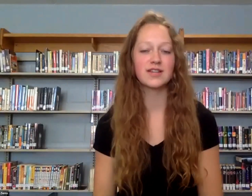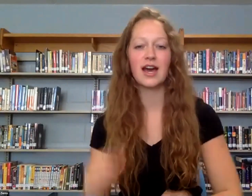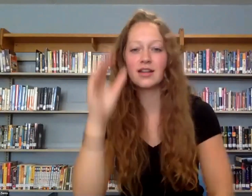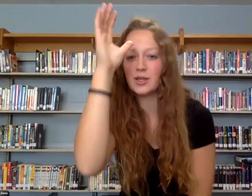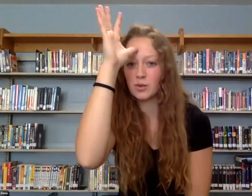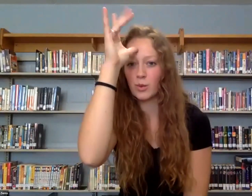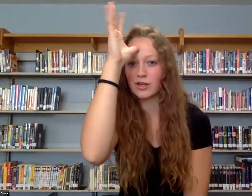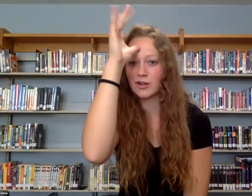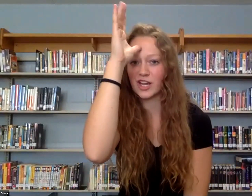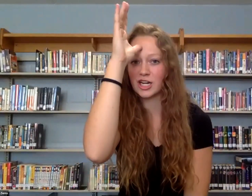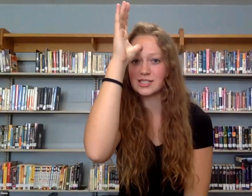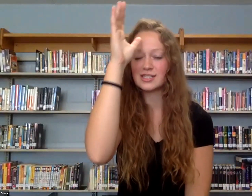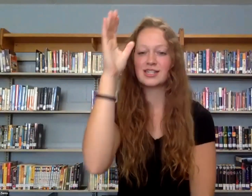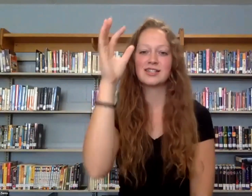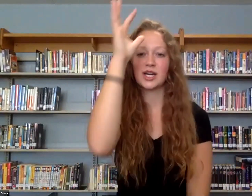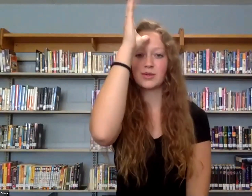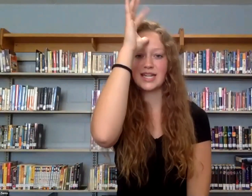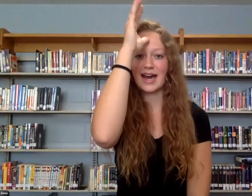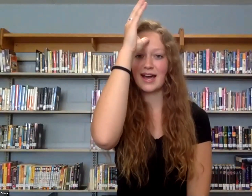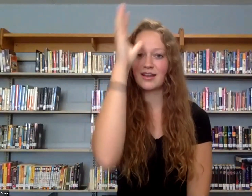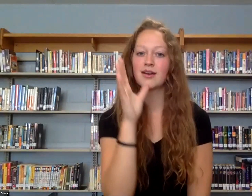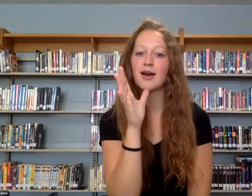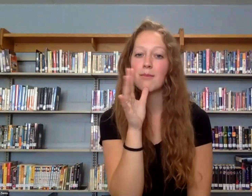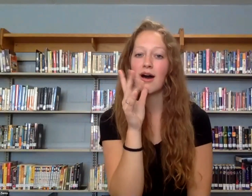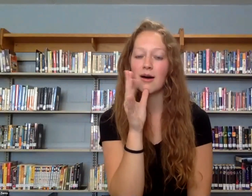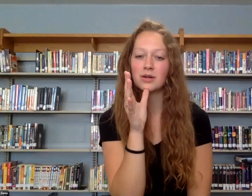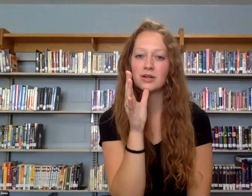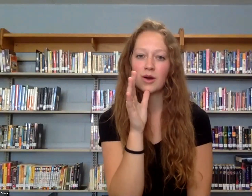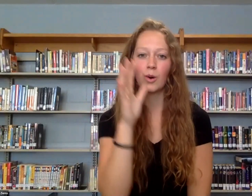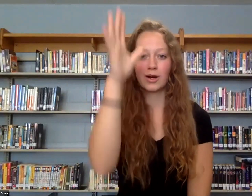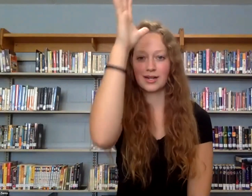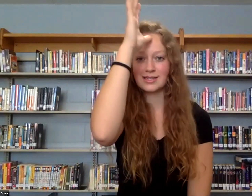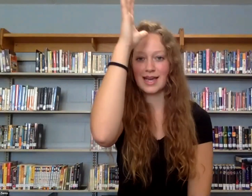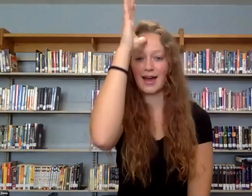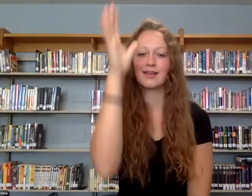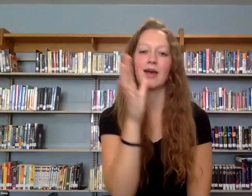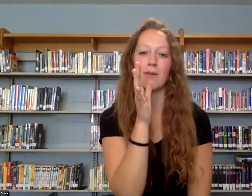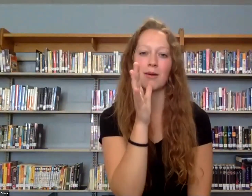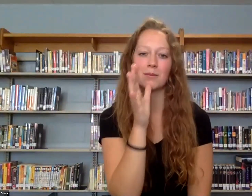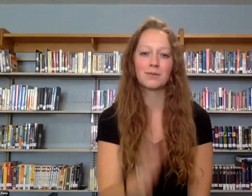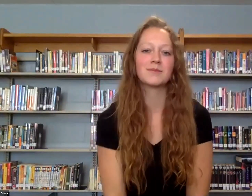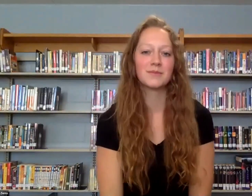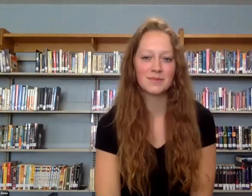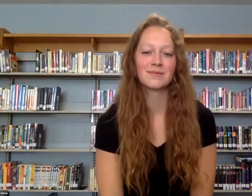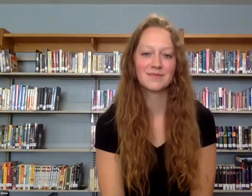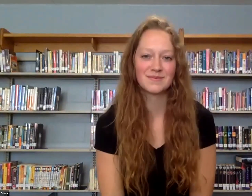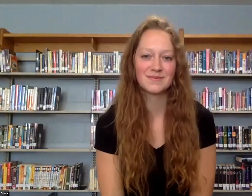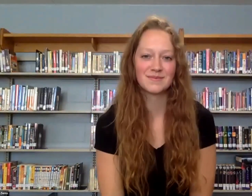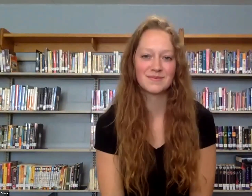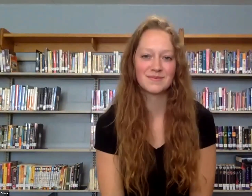dad, you wiggle your fingers. So dad, mom, or dad and mom. And then Yep,